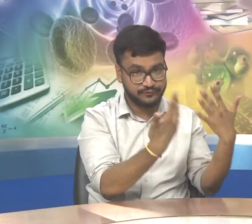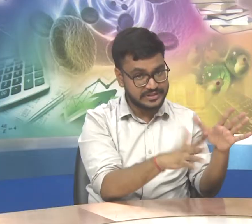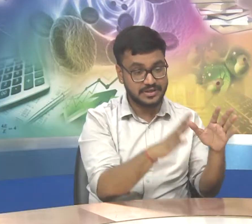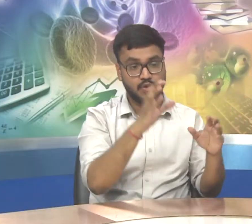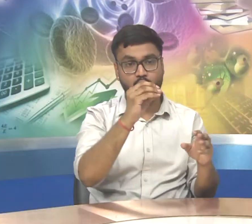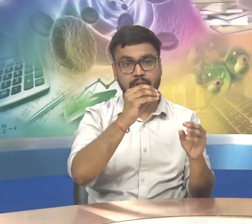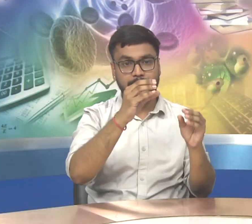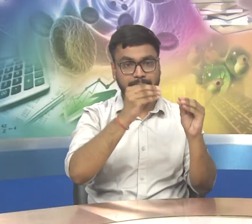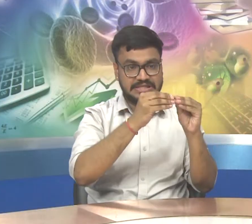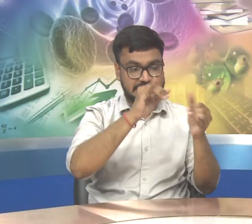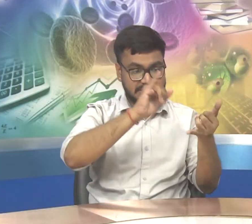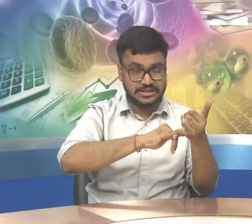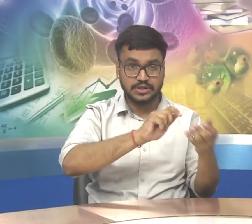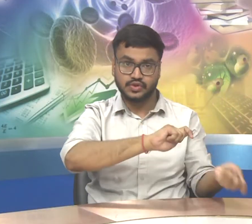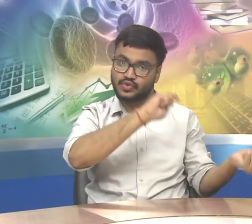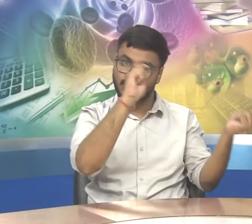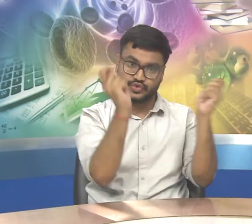Mass spectrometer.